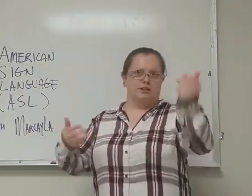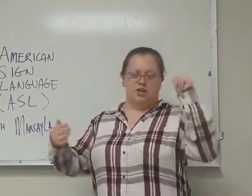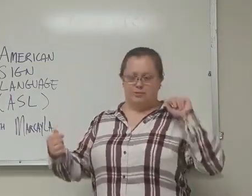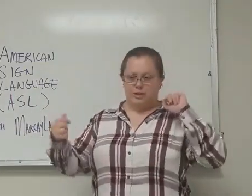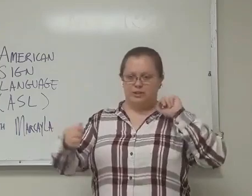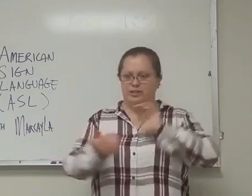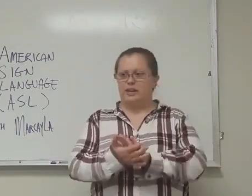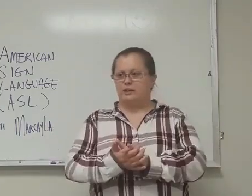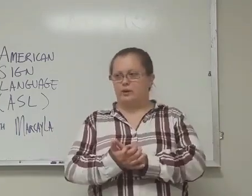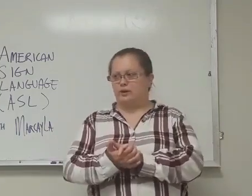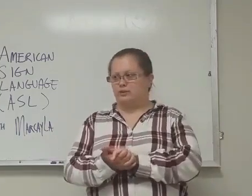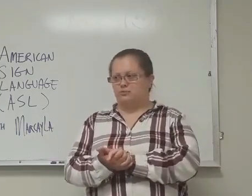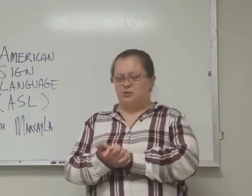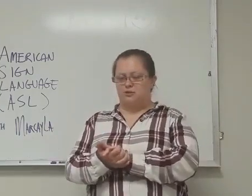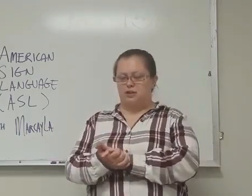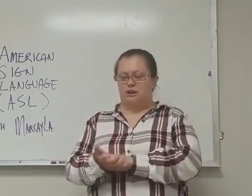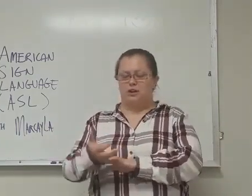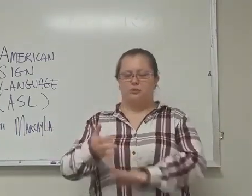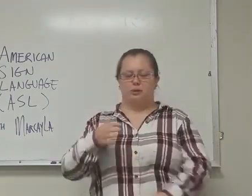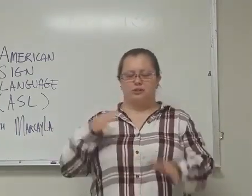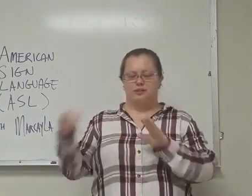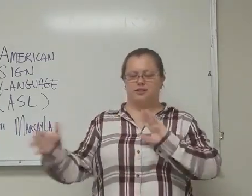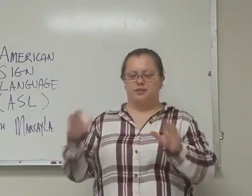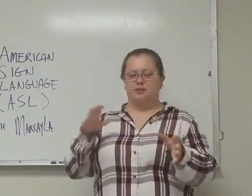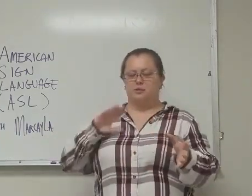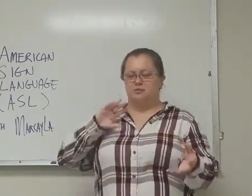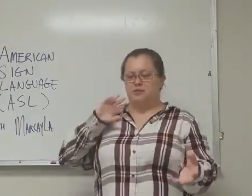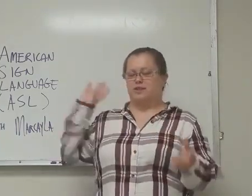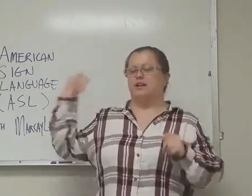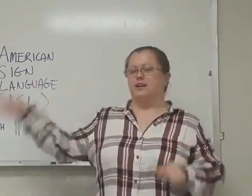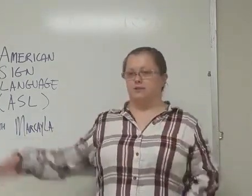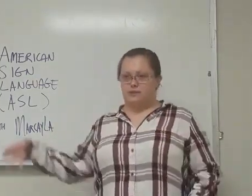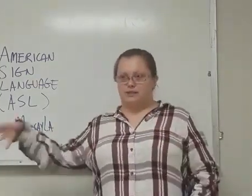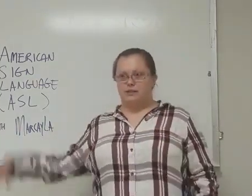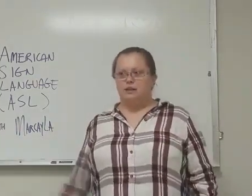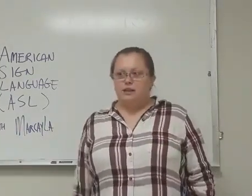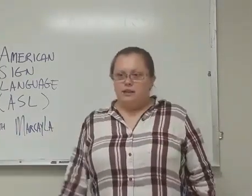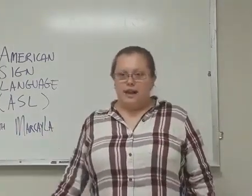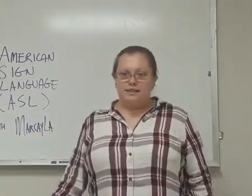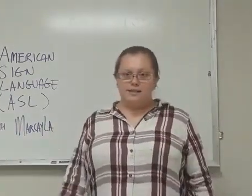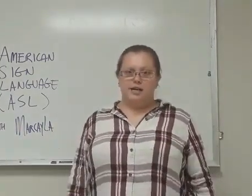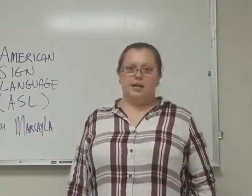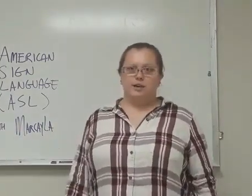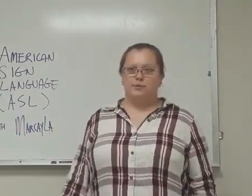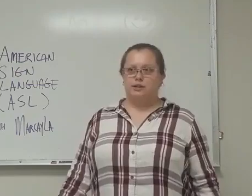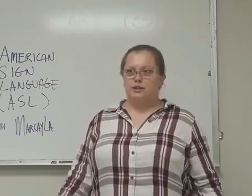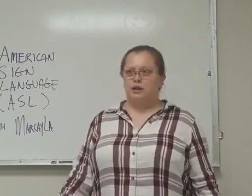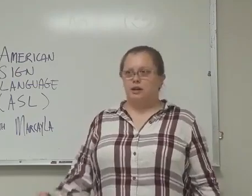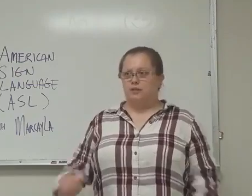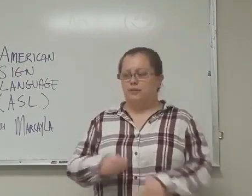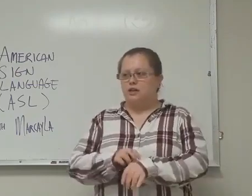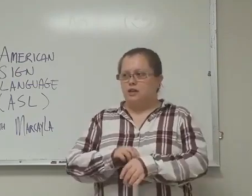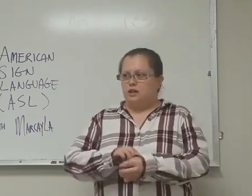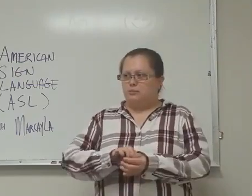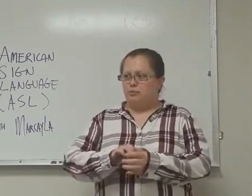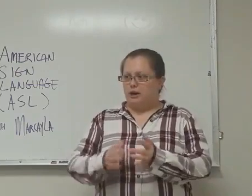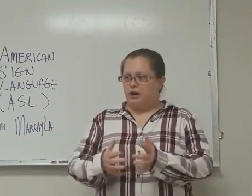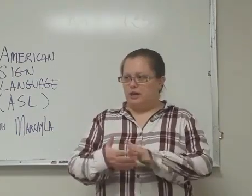Jan Mark said, we're gonna kind of go more into detail with sign names next time. Okay.